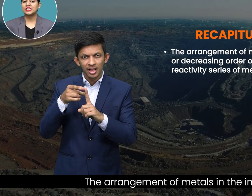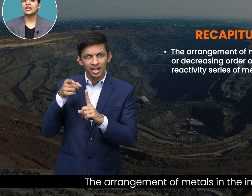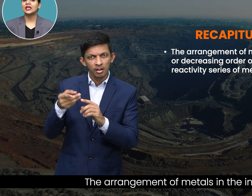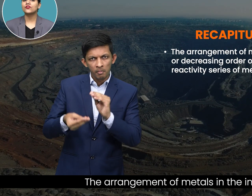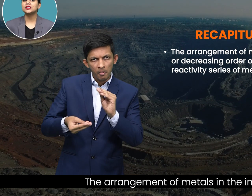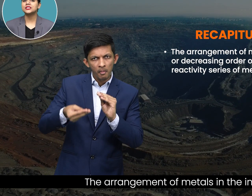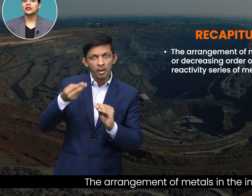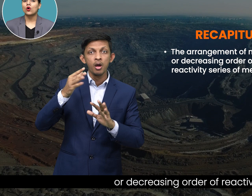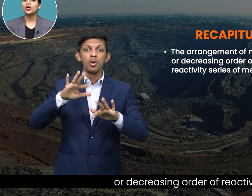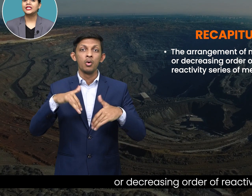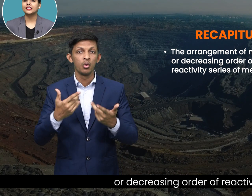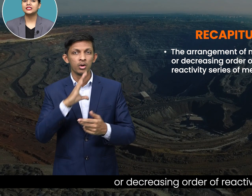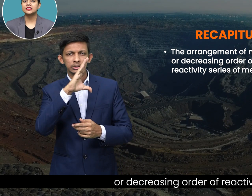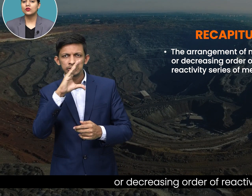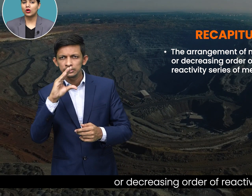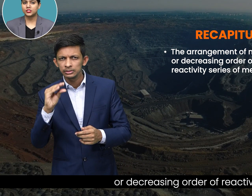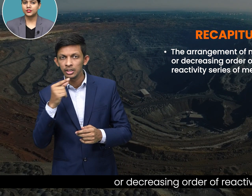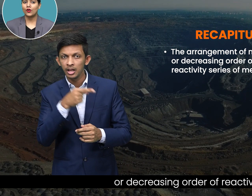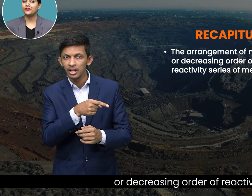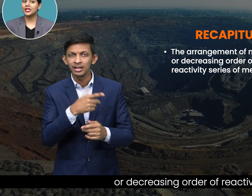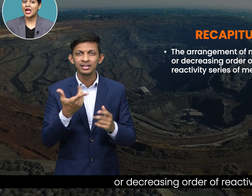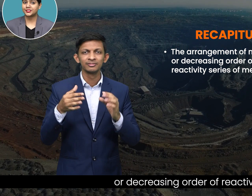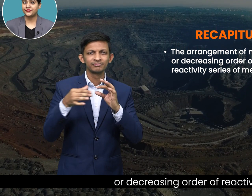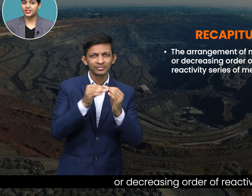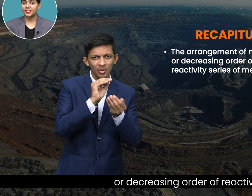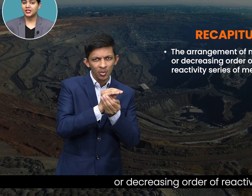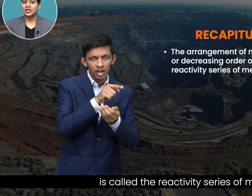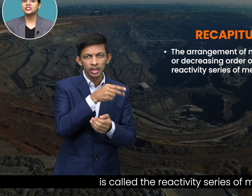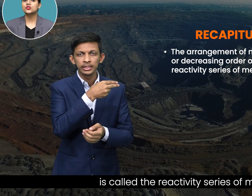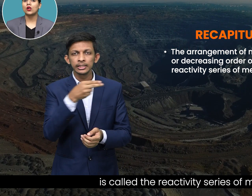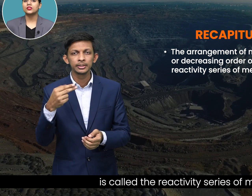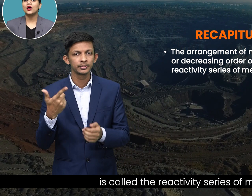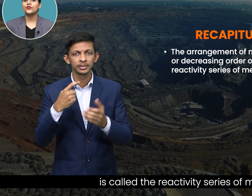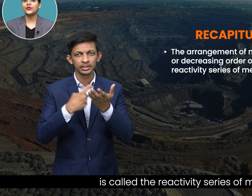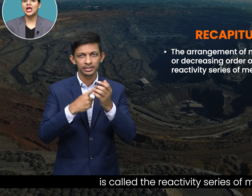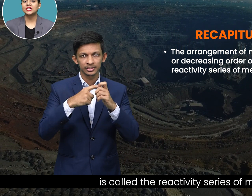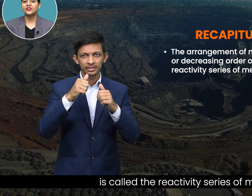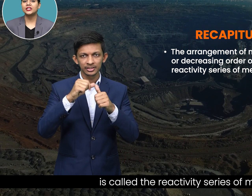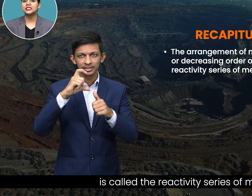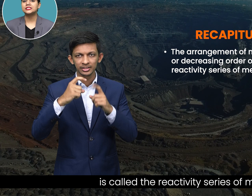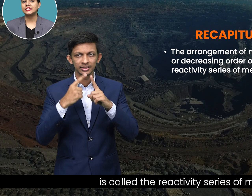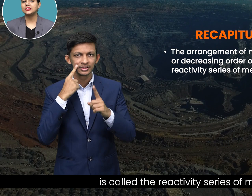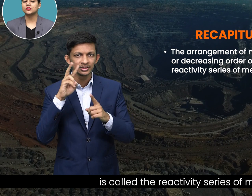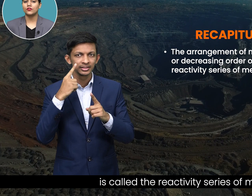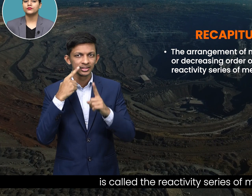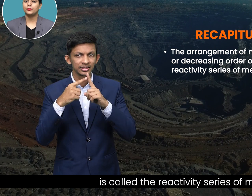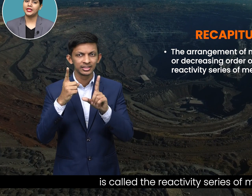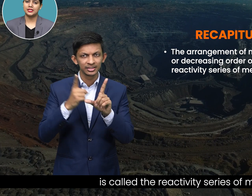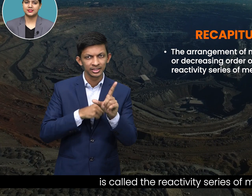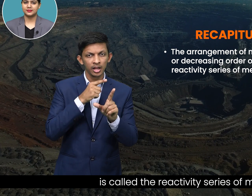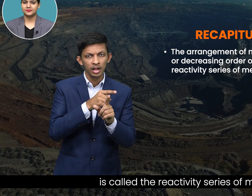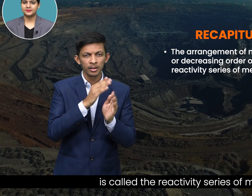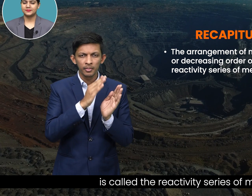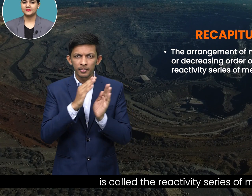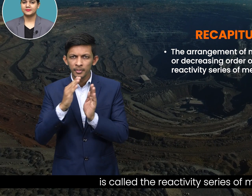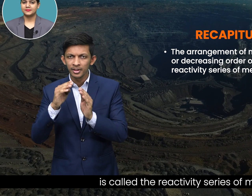metals in the increasing or decreasing order of reactivity is called the reactivity series of